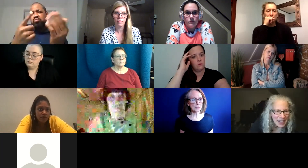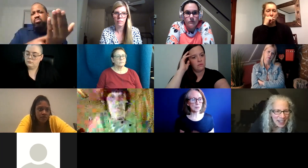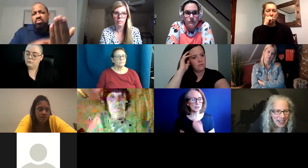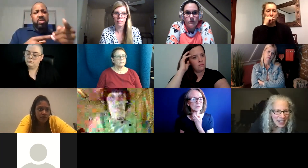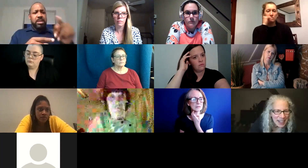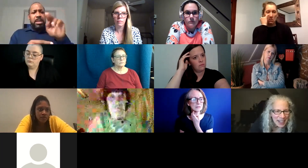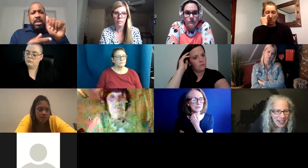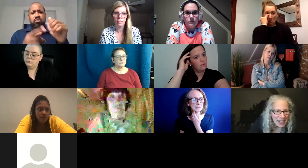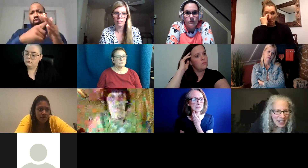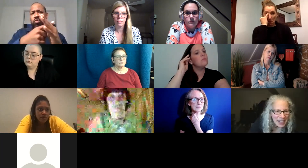about?